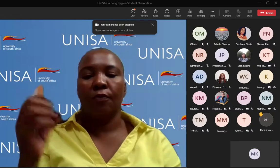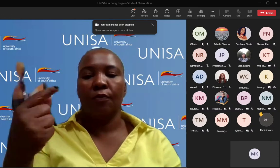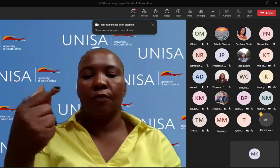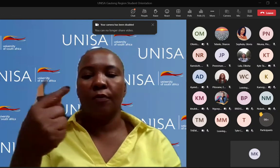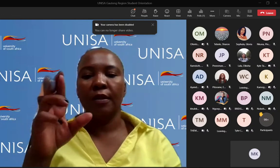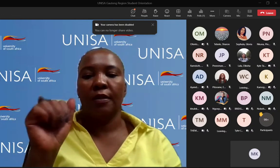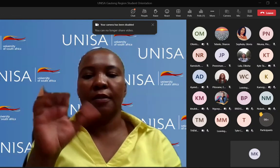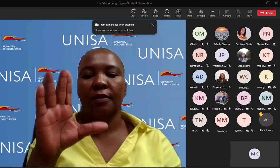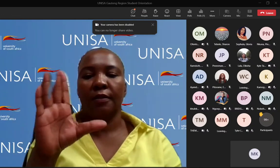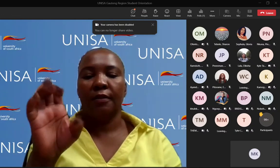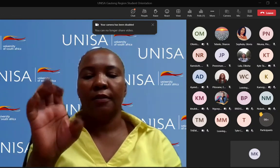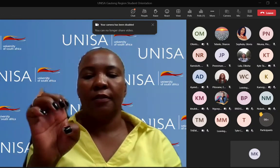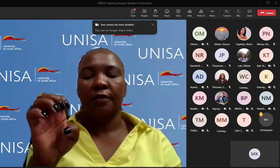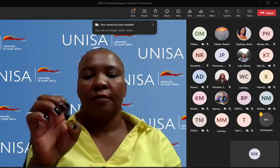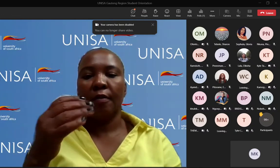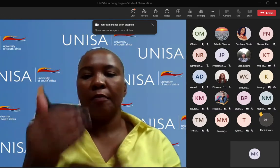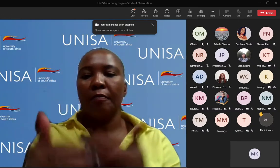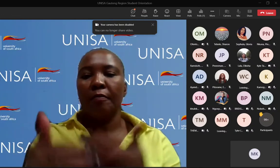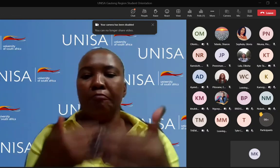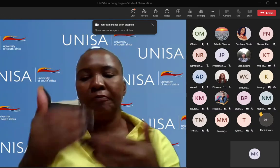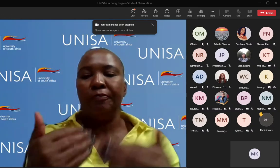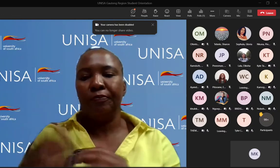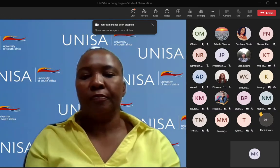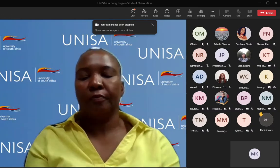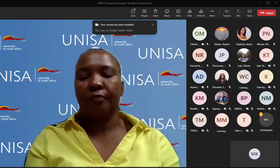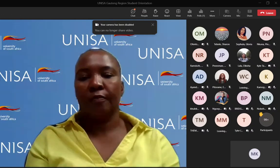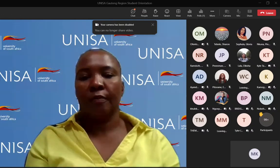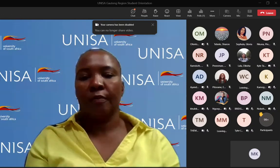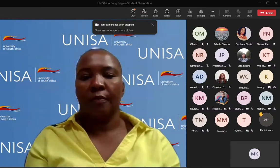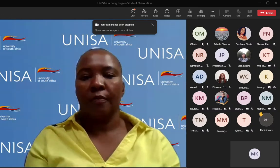all right uh then you go please on mute